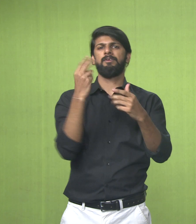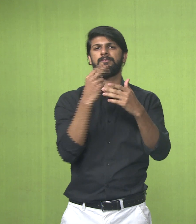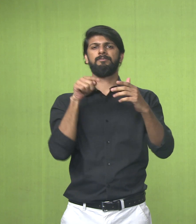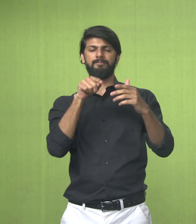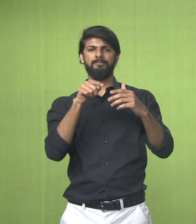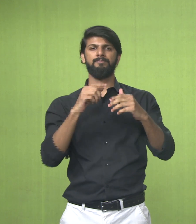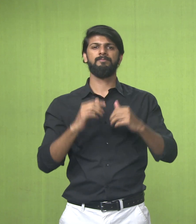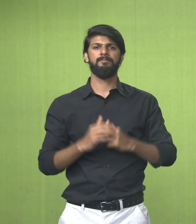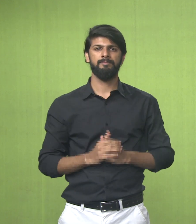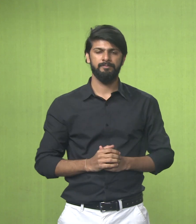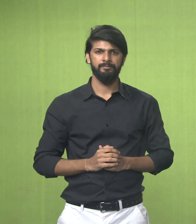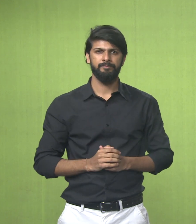square.